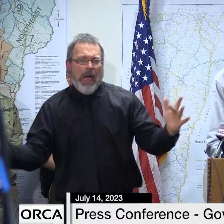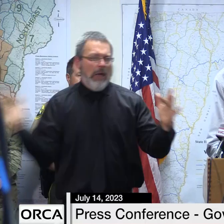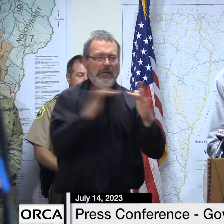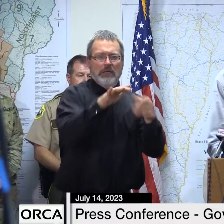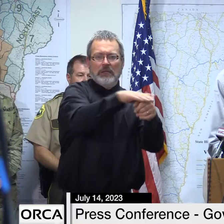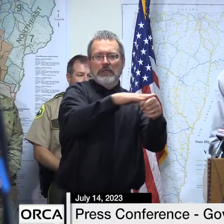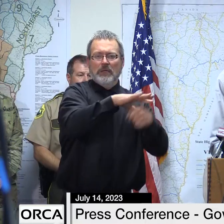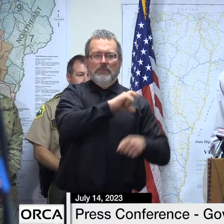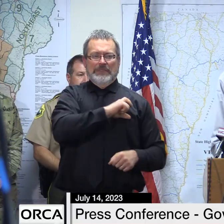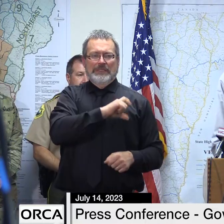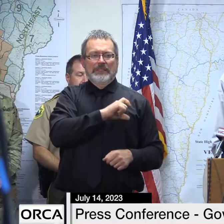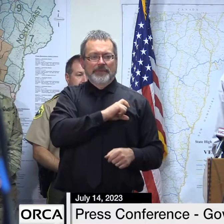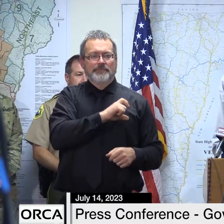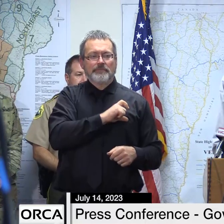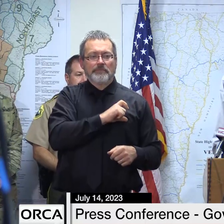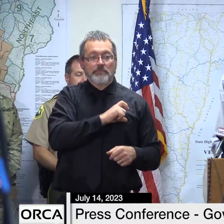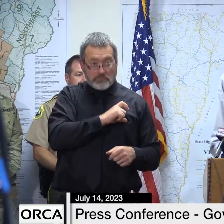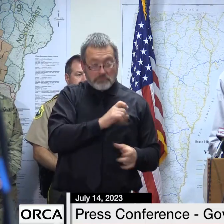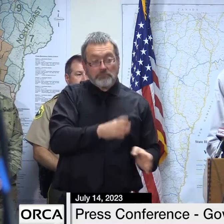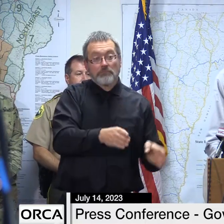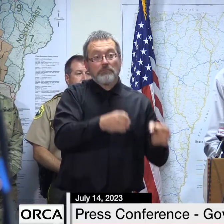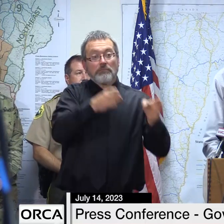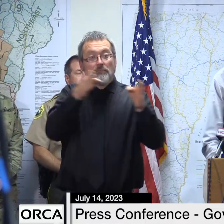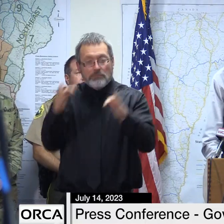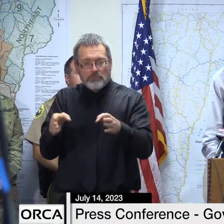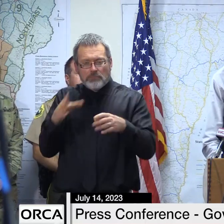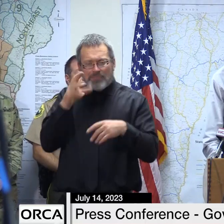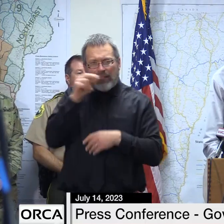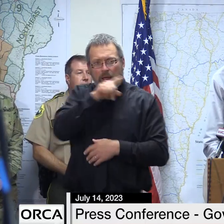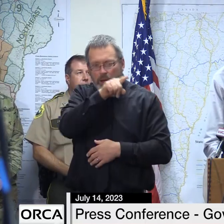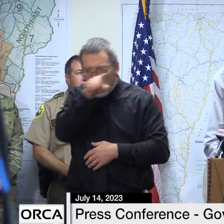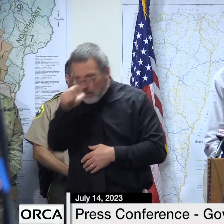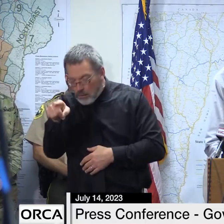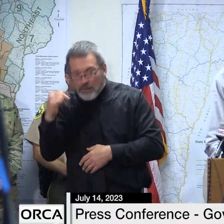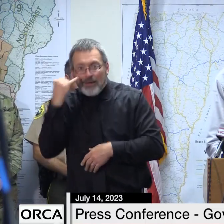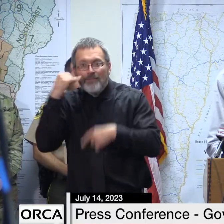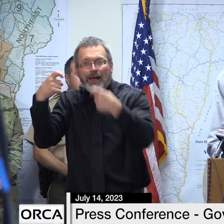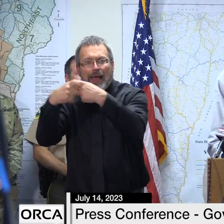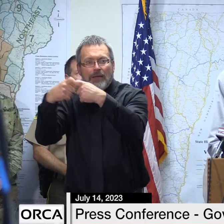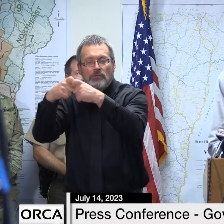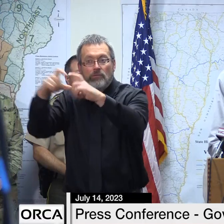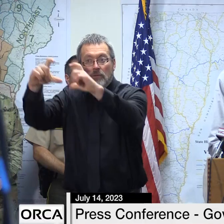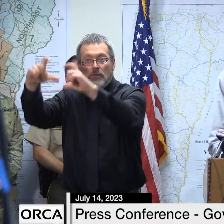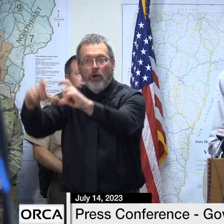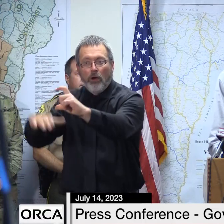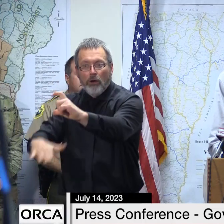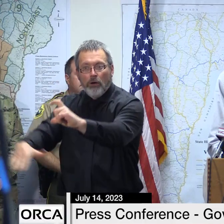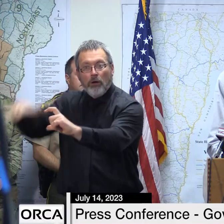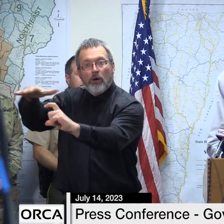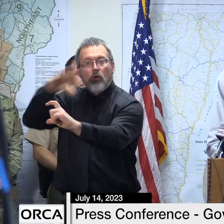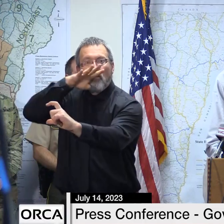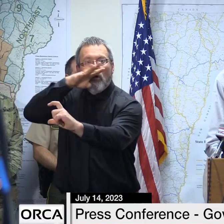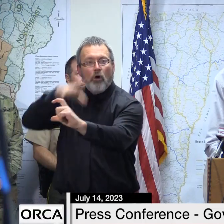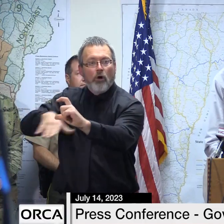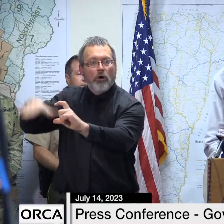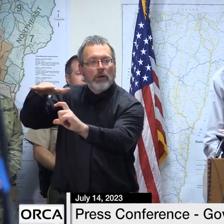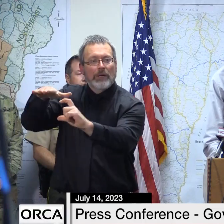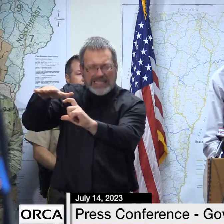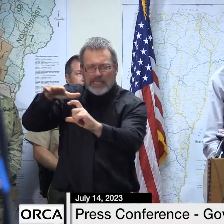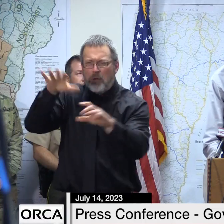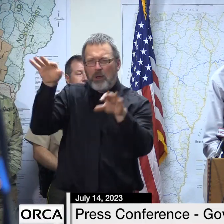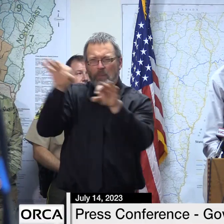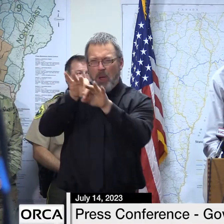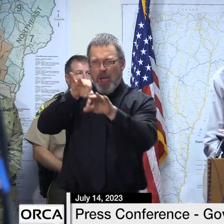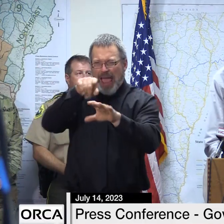wet or are in or near water, turn off the power. If accessing the main